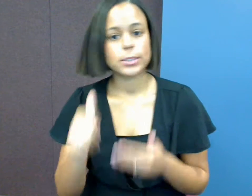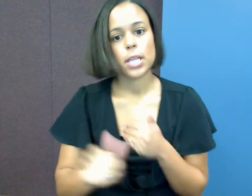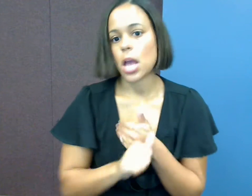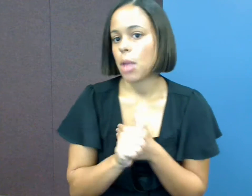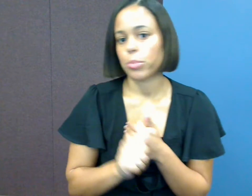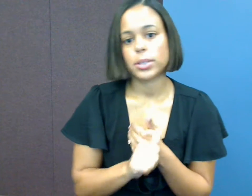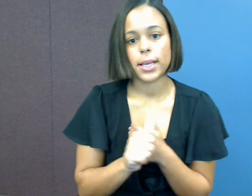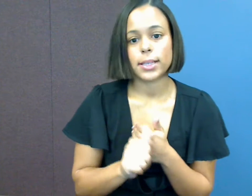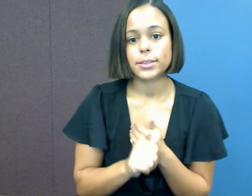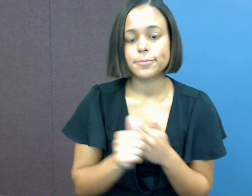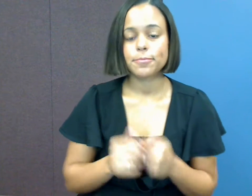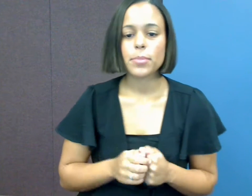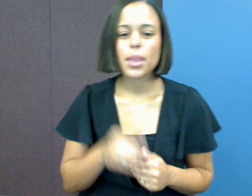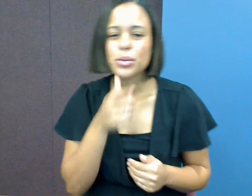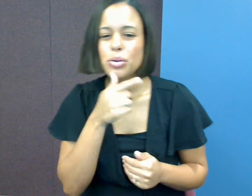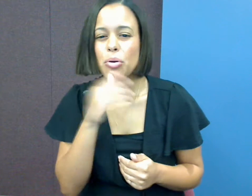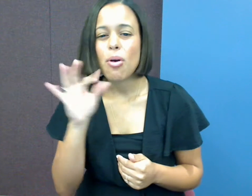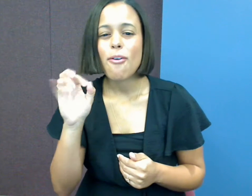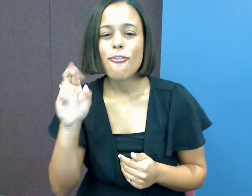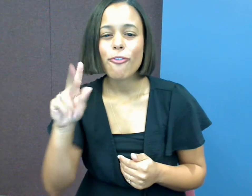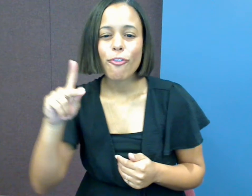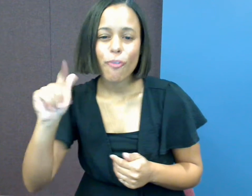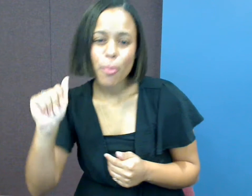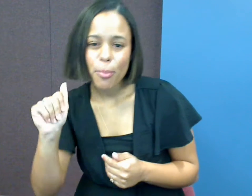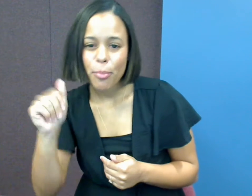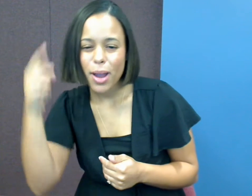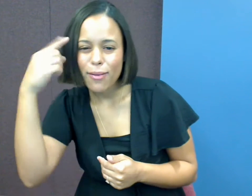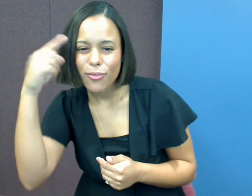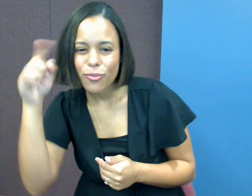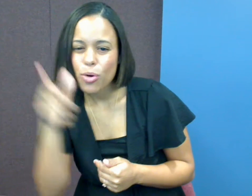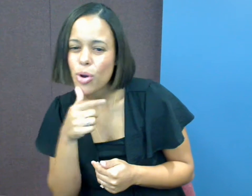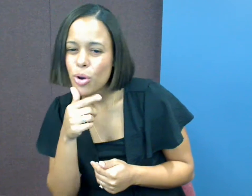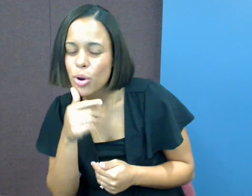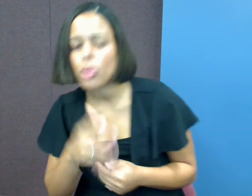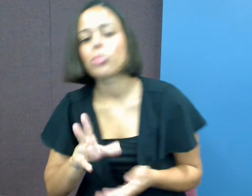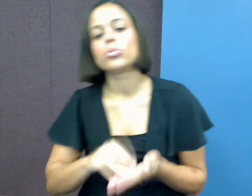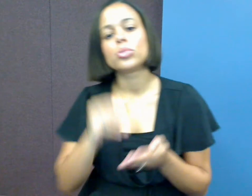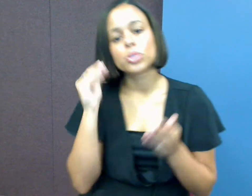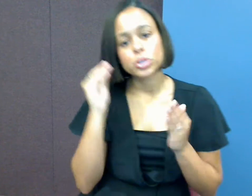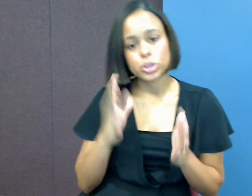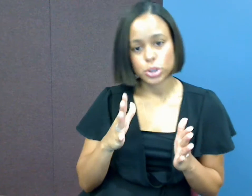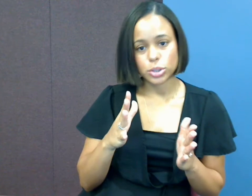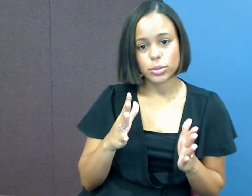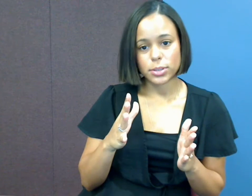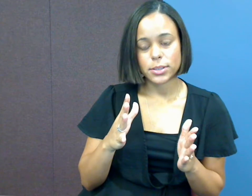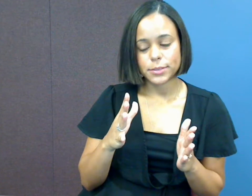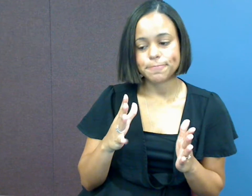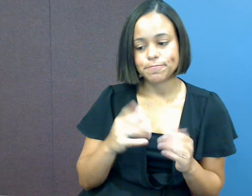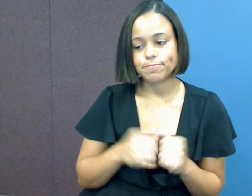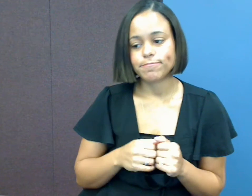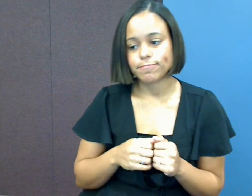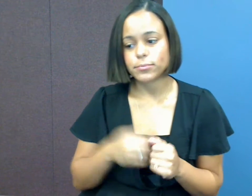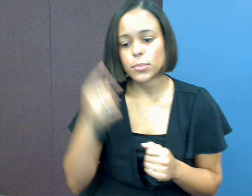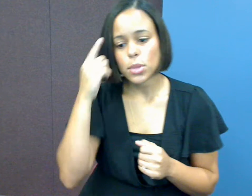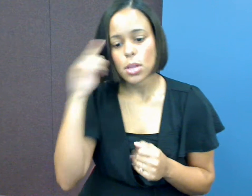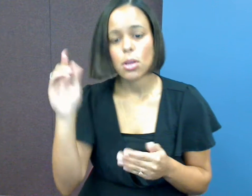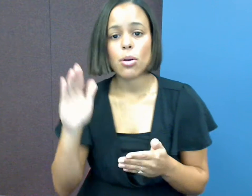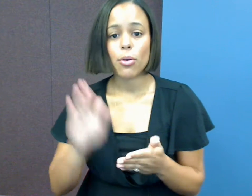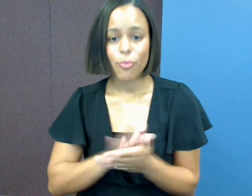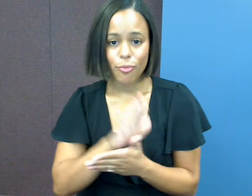does FERPA apply to. FERPA applies to students, and for the Alamo colleges, when we were trying